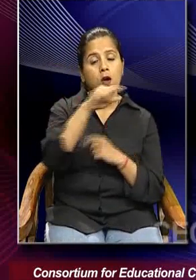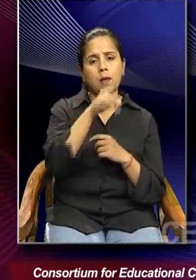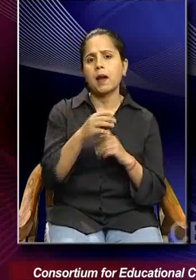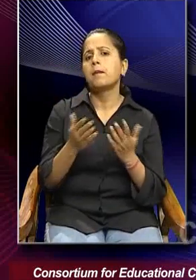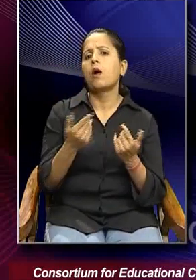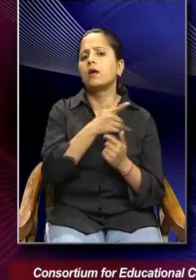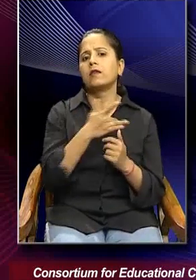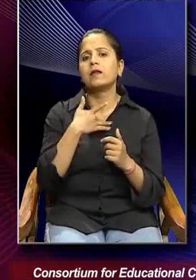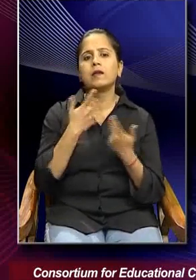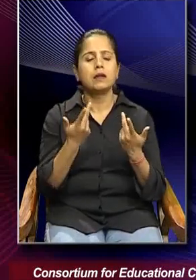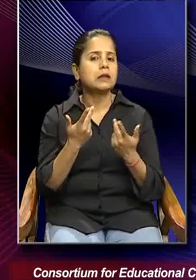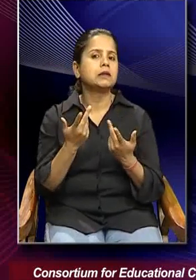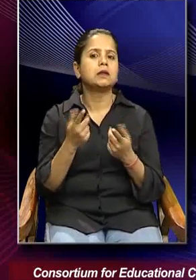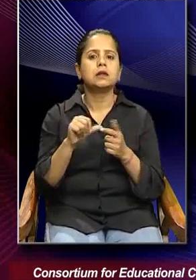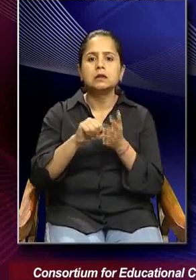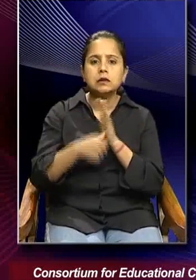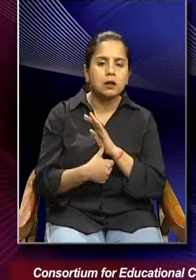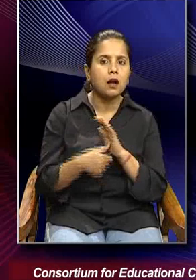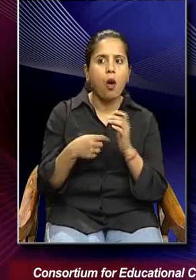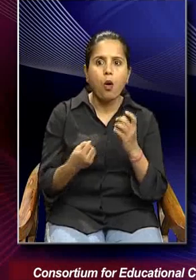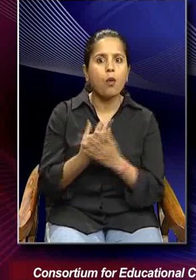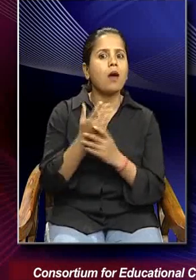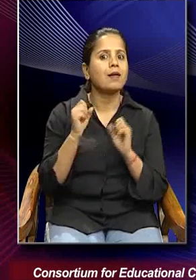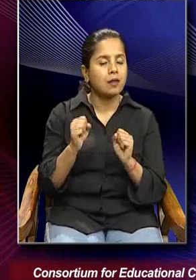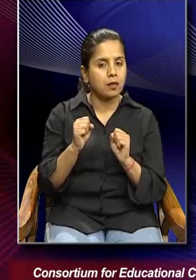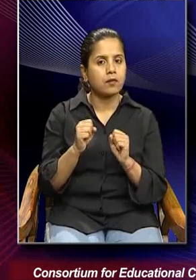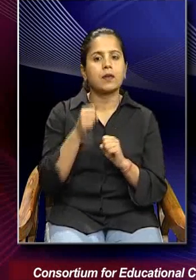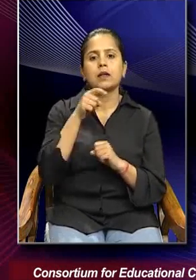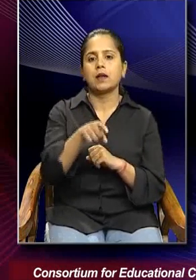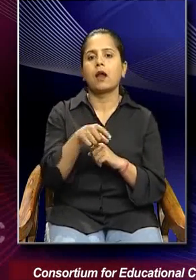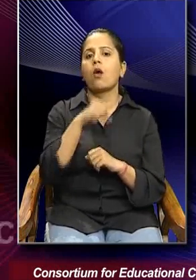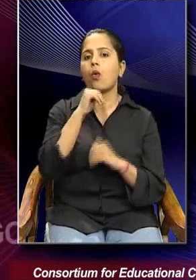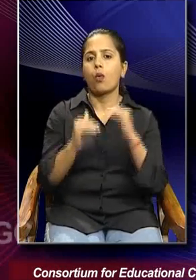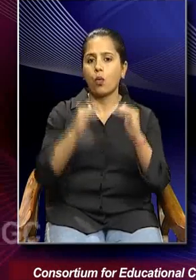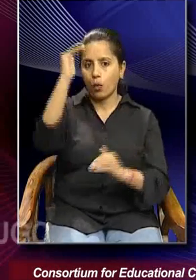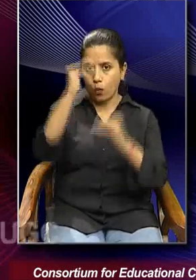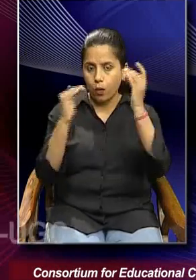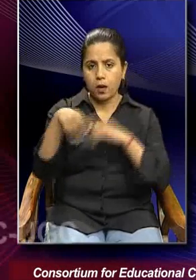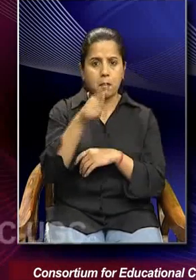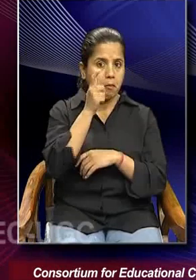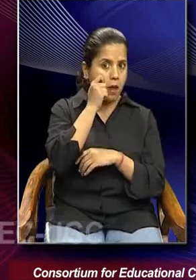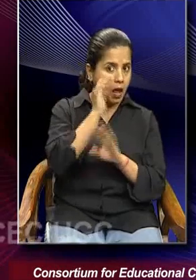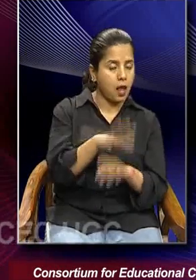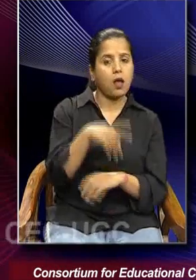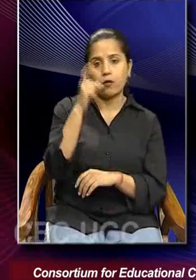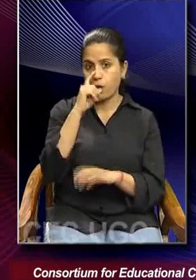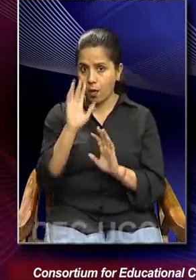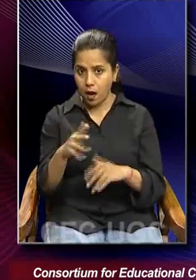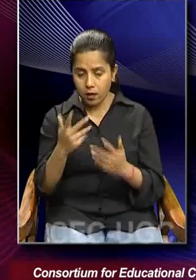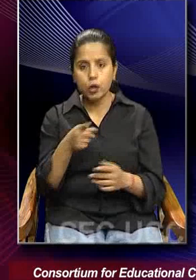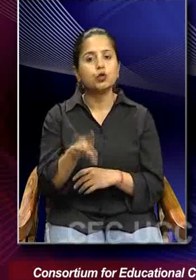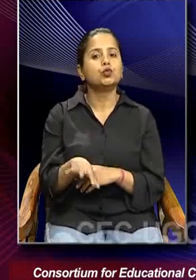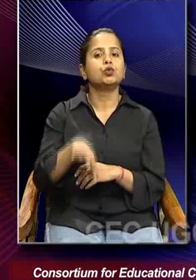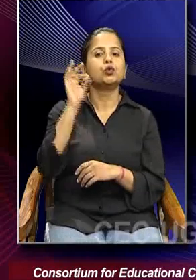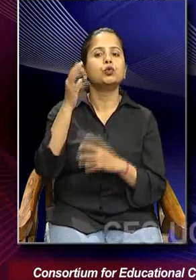possibility of them being met at the place of origin is less, then these adult, whether they are male or female, they choose